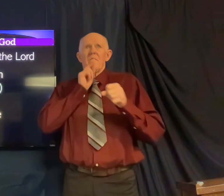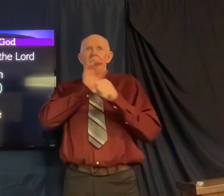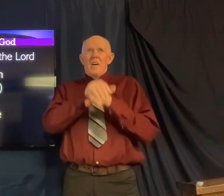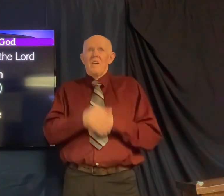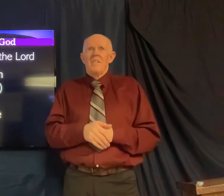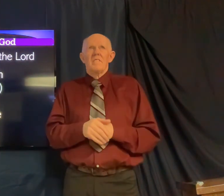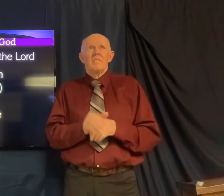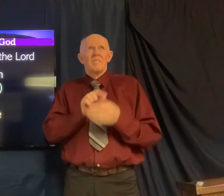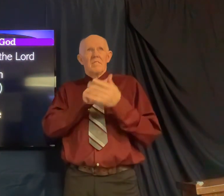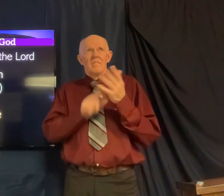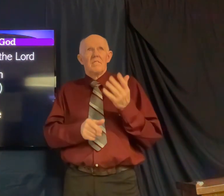life.